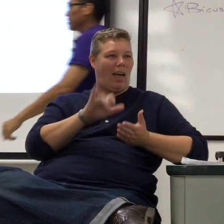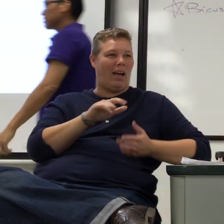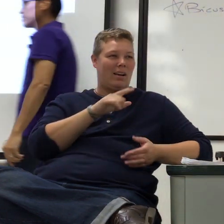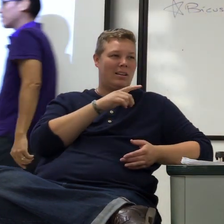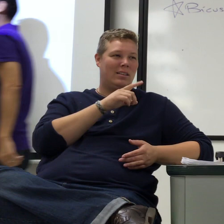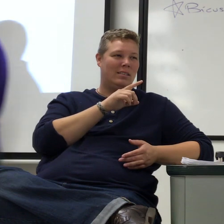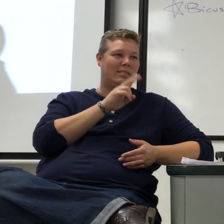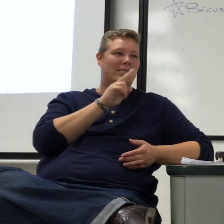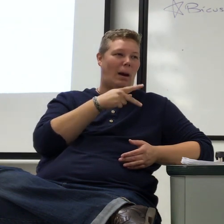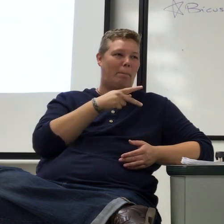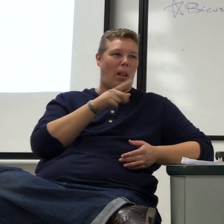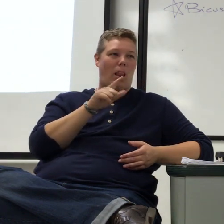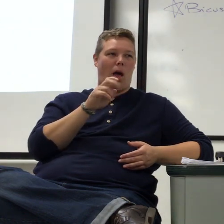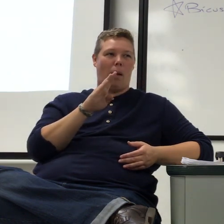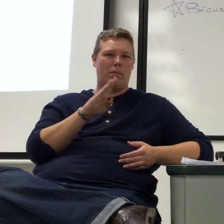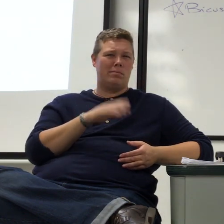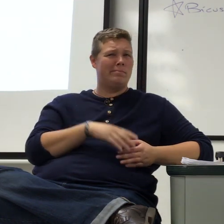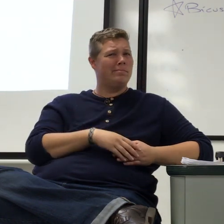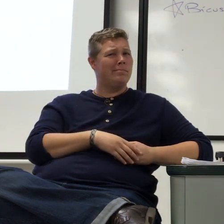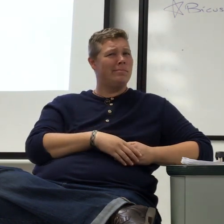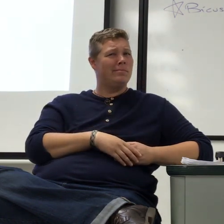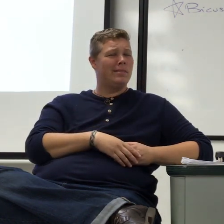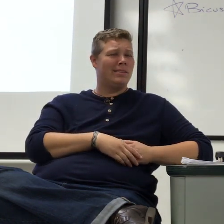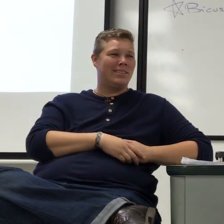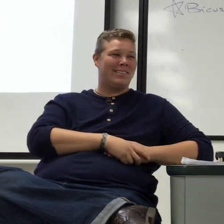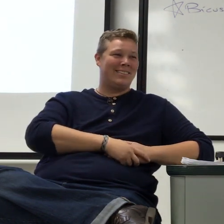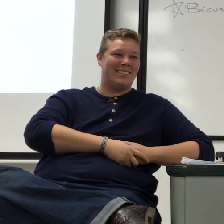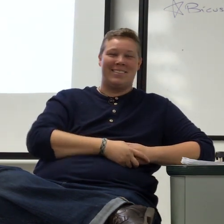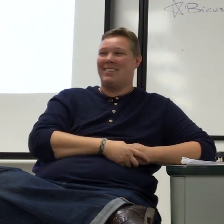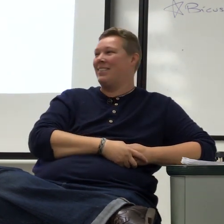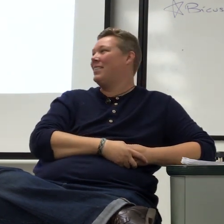yeah, it's not close enough.